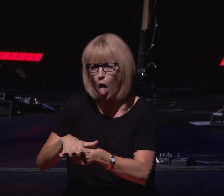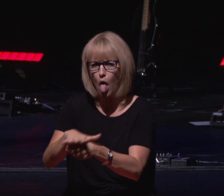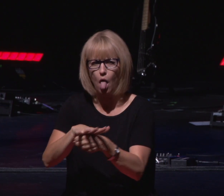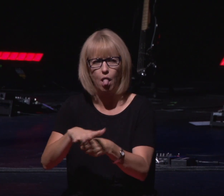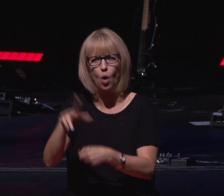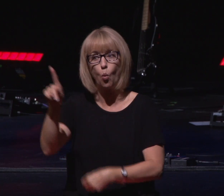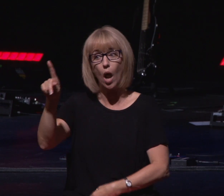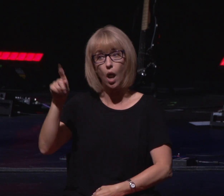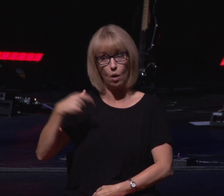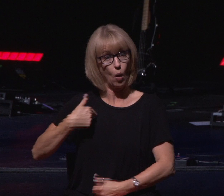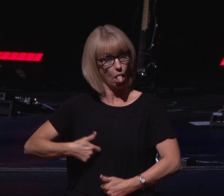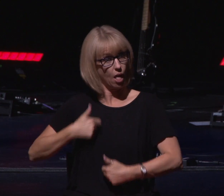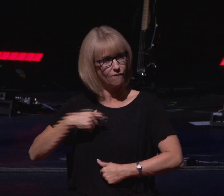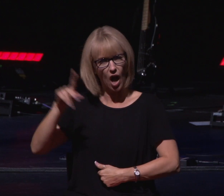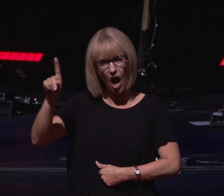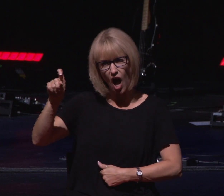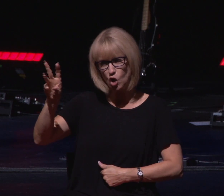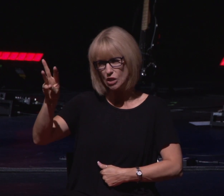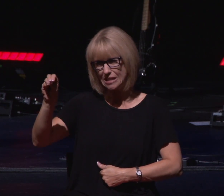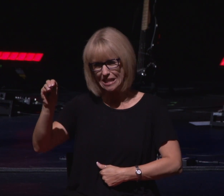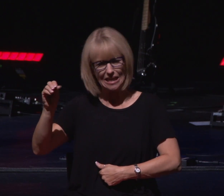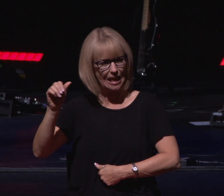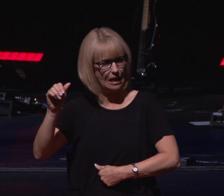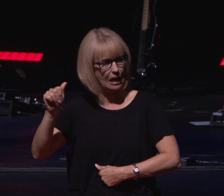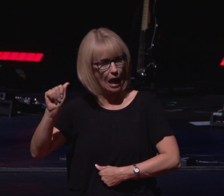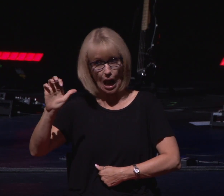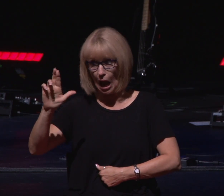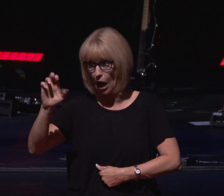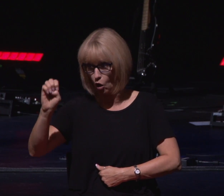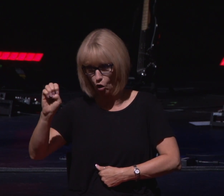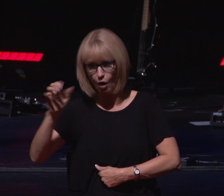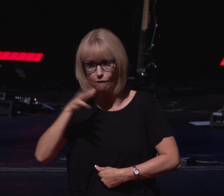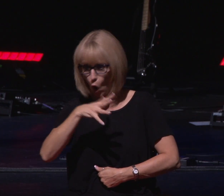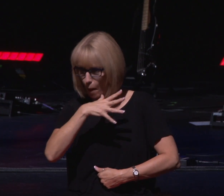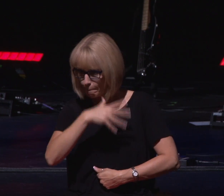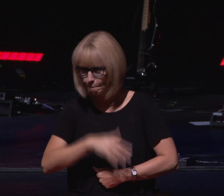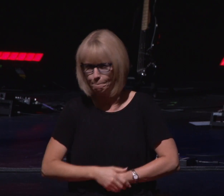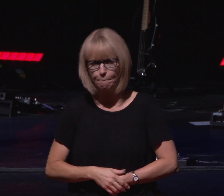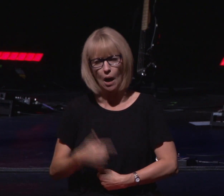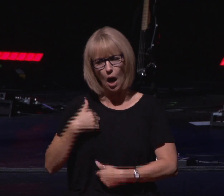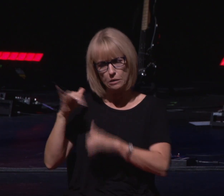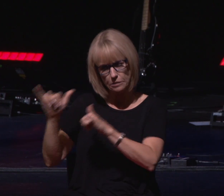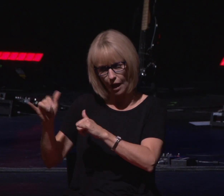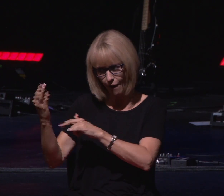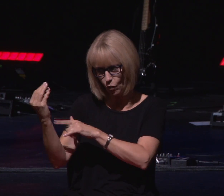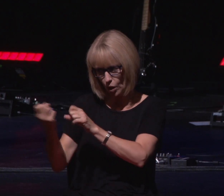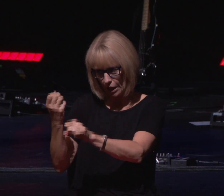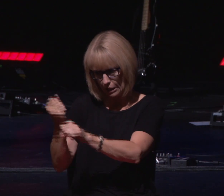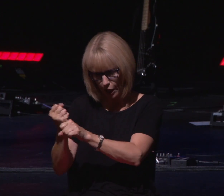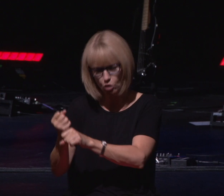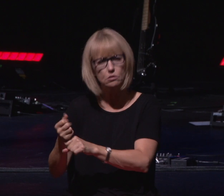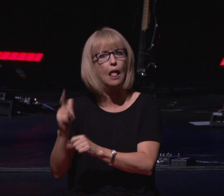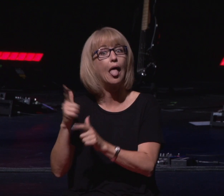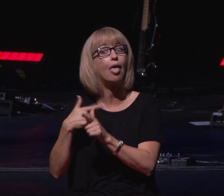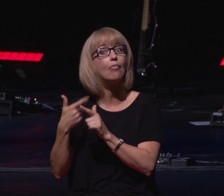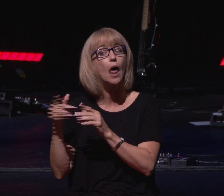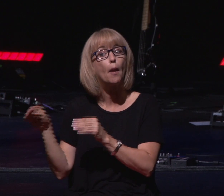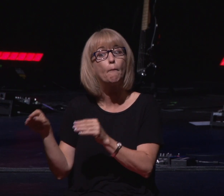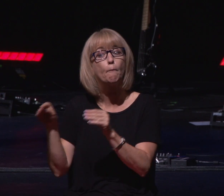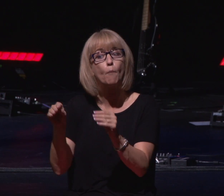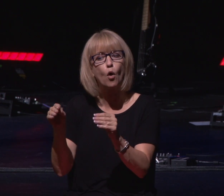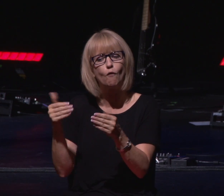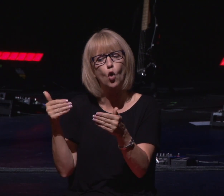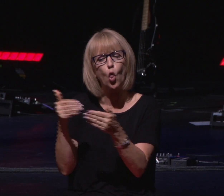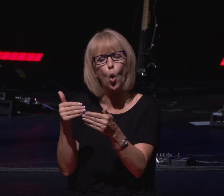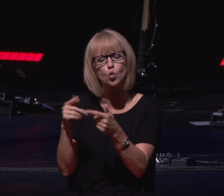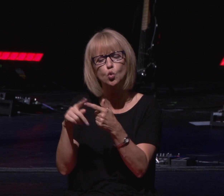160 acres, farming. And then I was there for 14 years, and then we moved to a little bit bigger city,